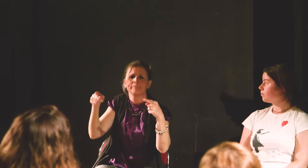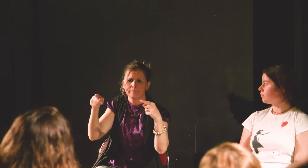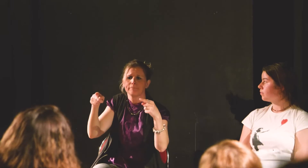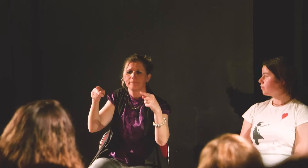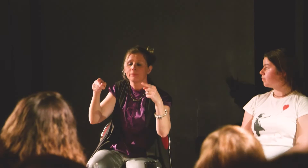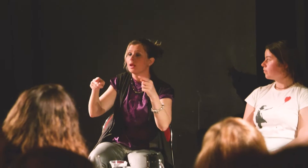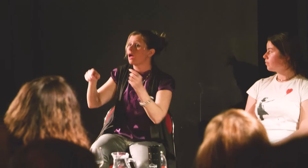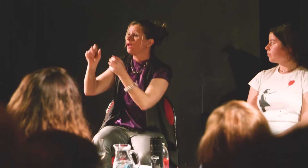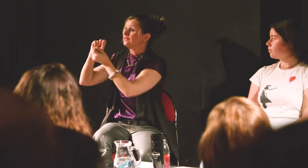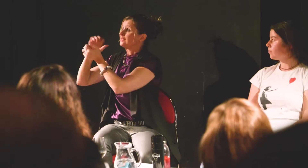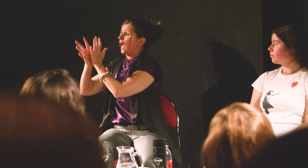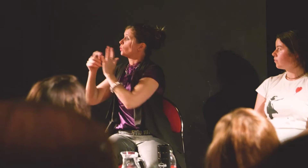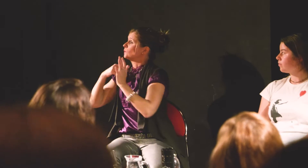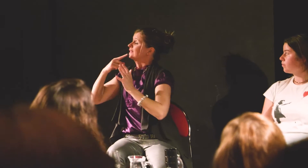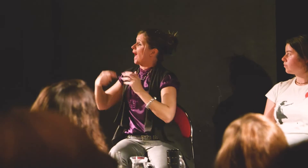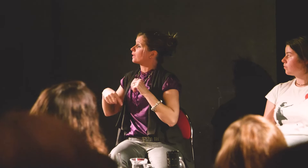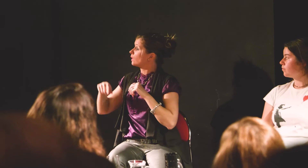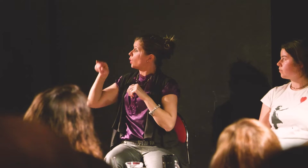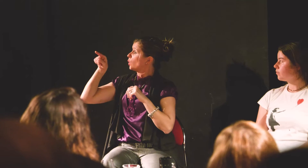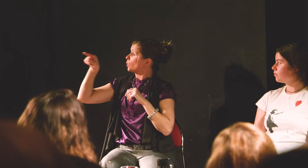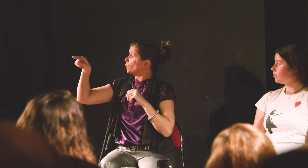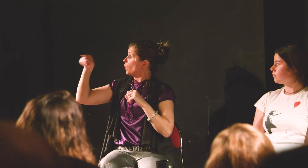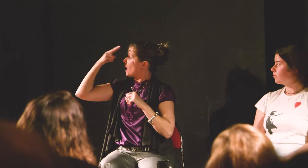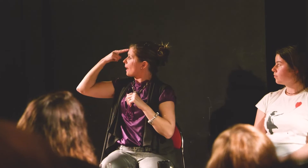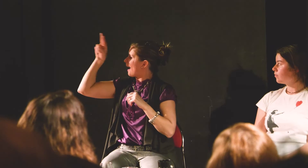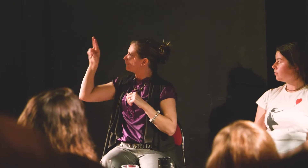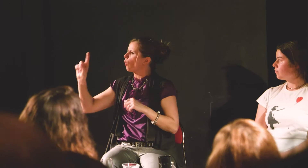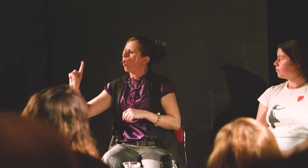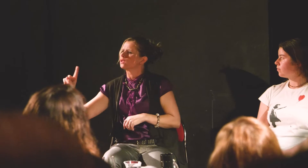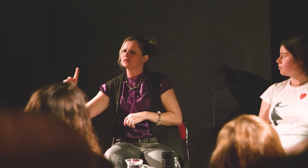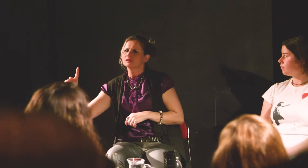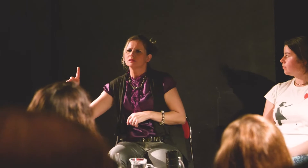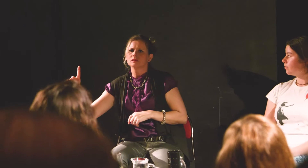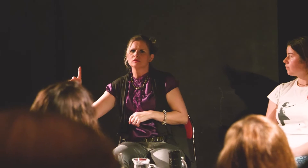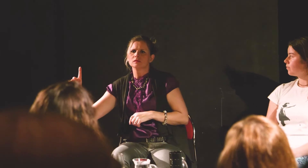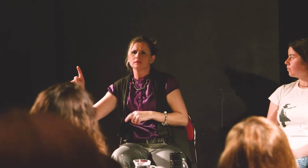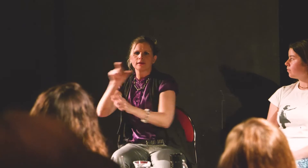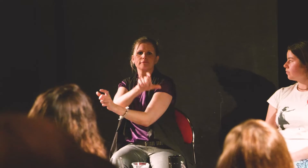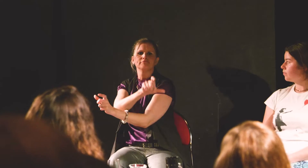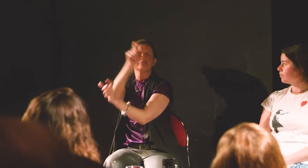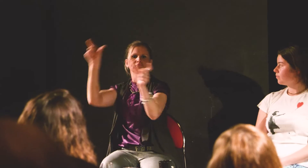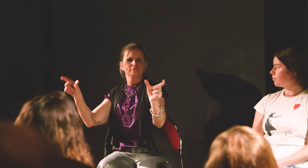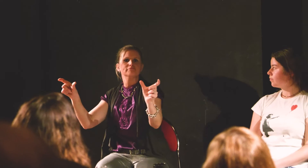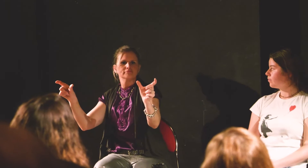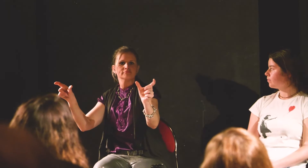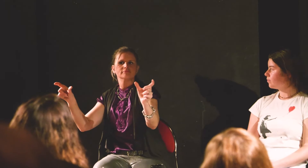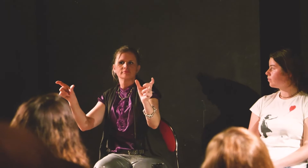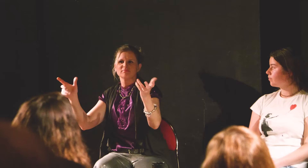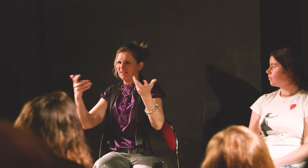"What is your name?" But in sign language, we'd say, "Your name what?" So you can see how that